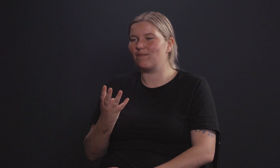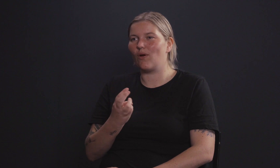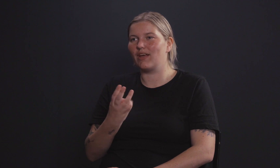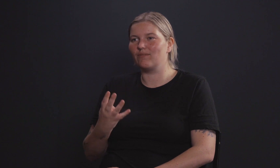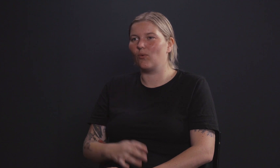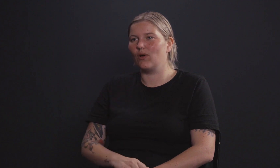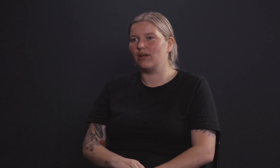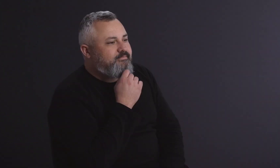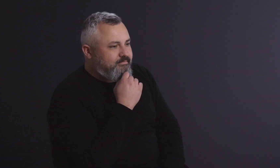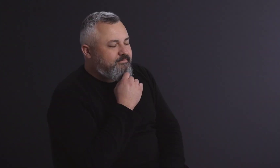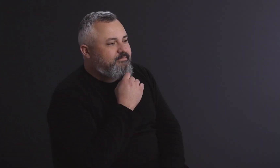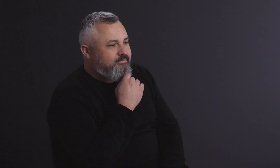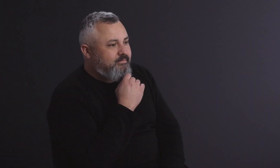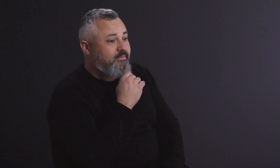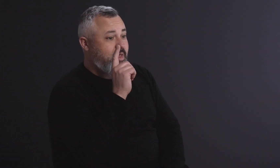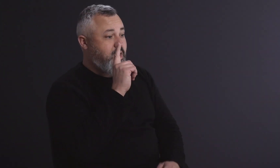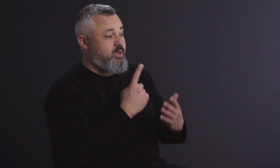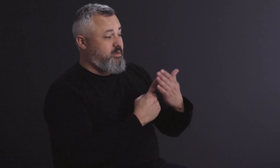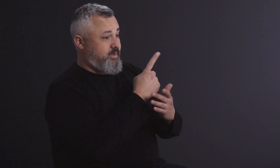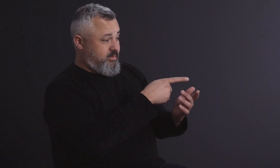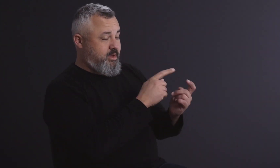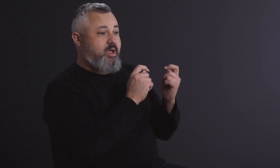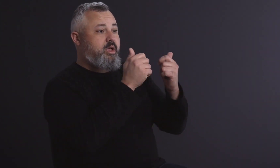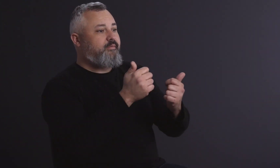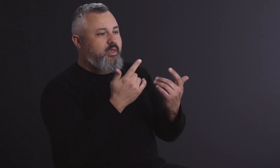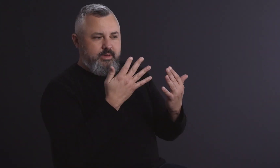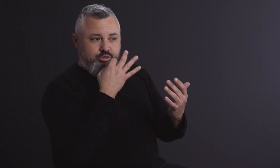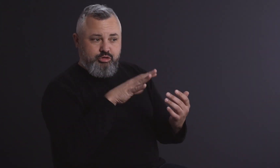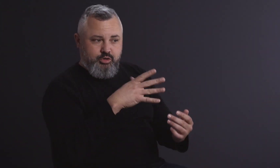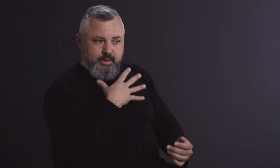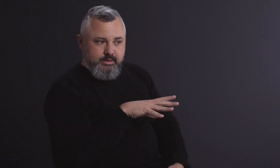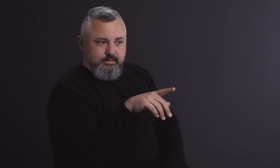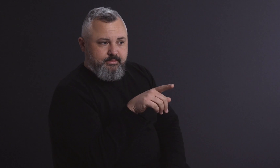I'd always wanted 3 or 4 children. And now?